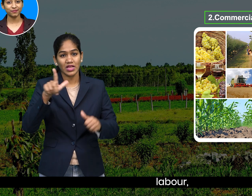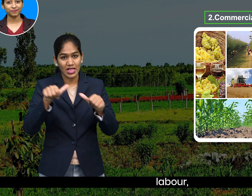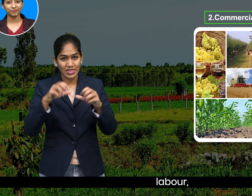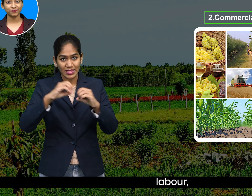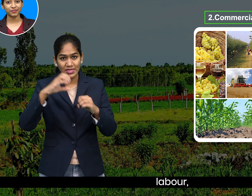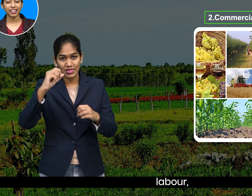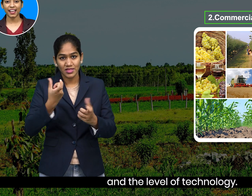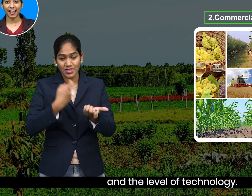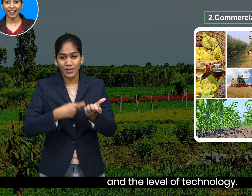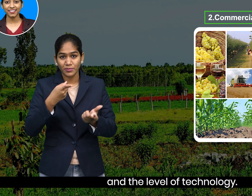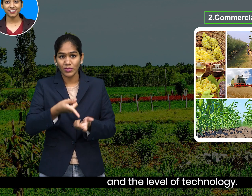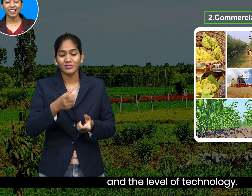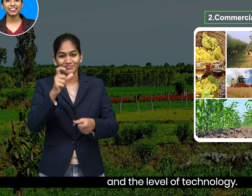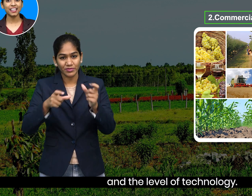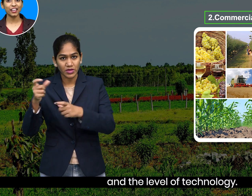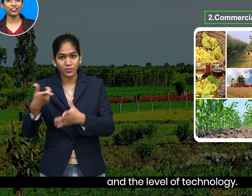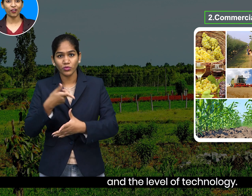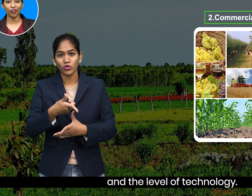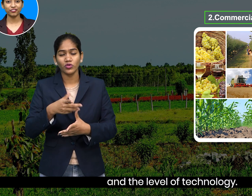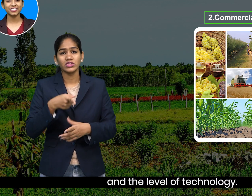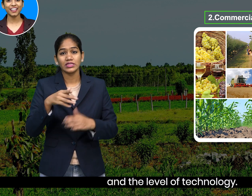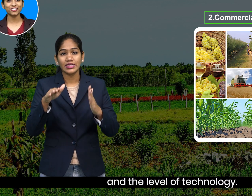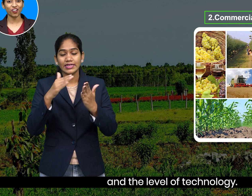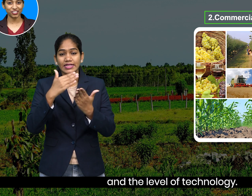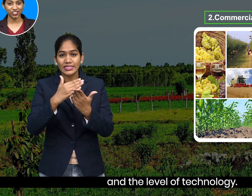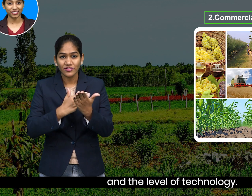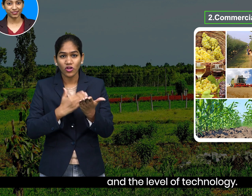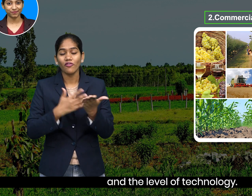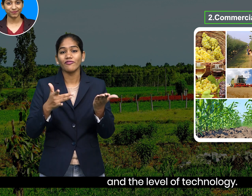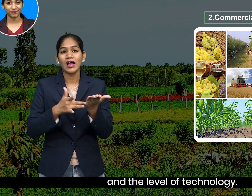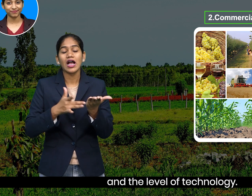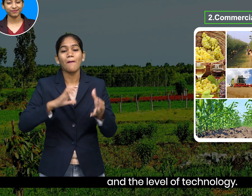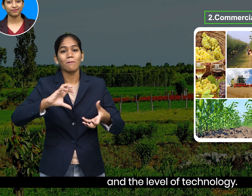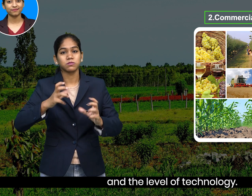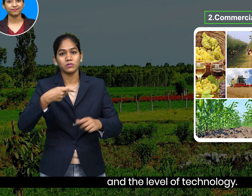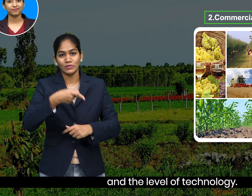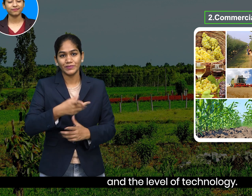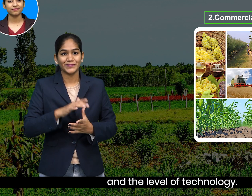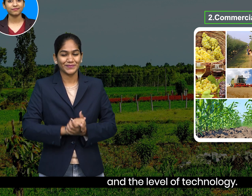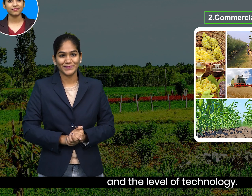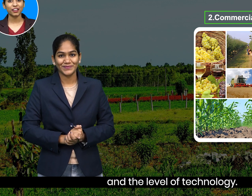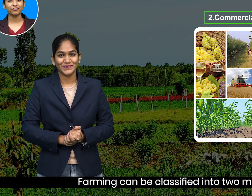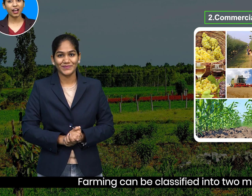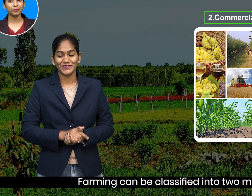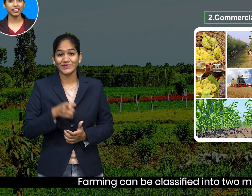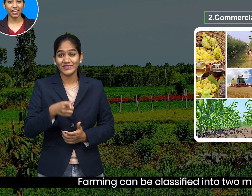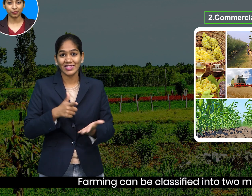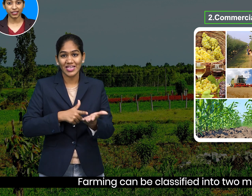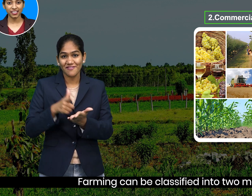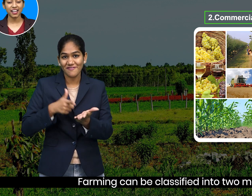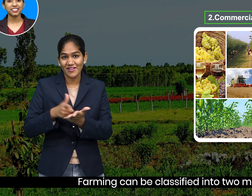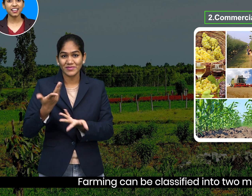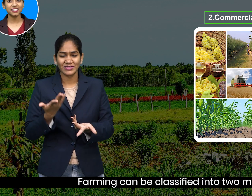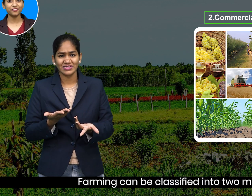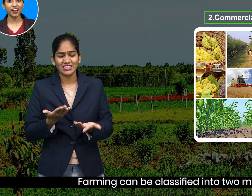labor, and the level of technology. Farming can